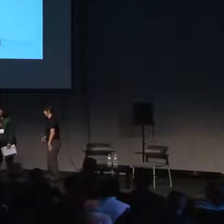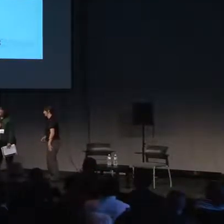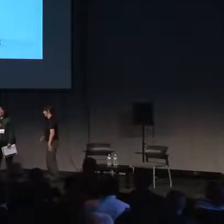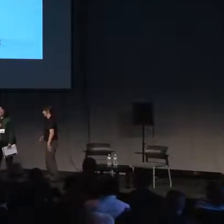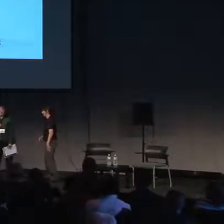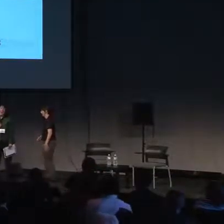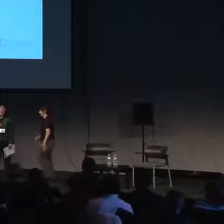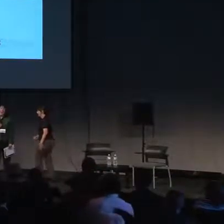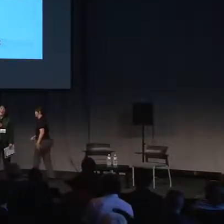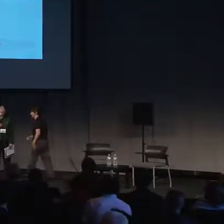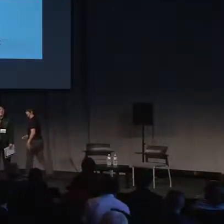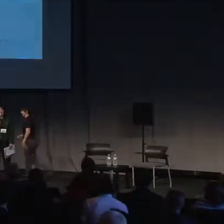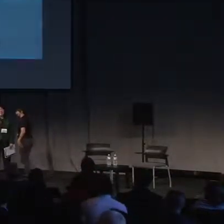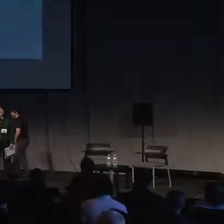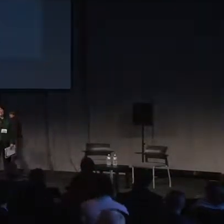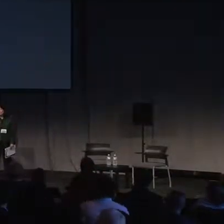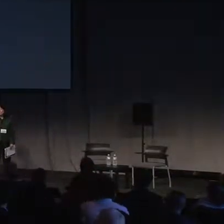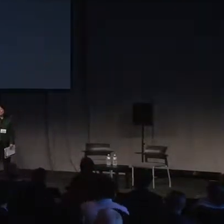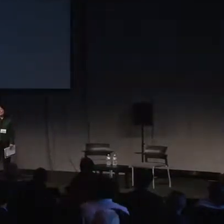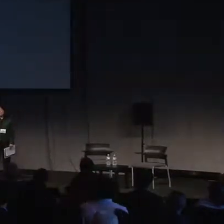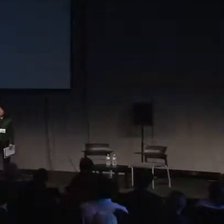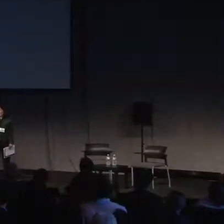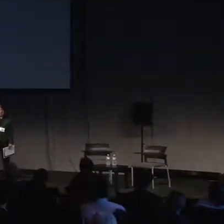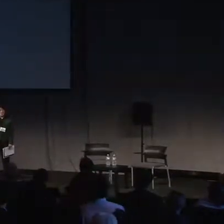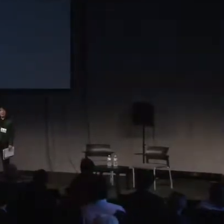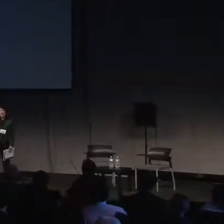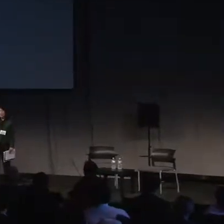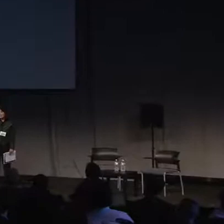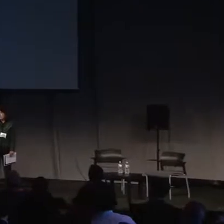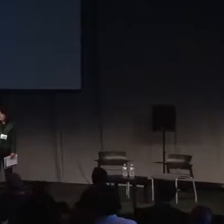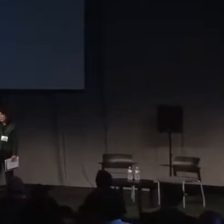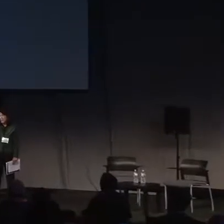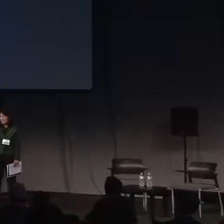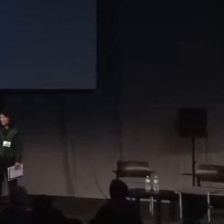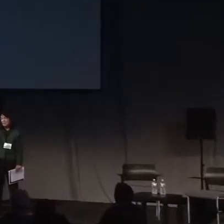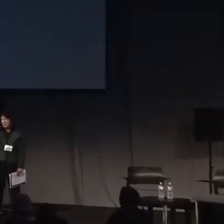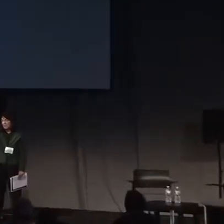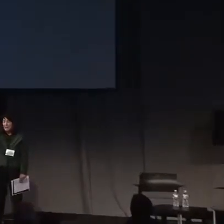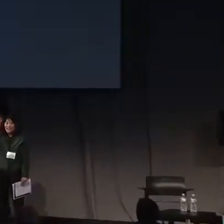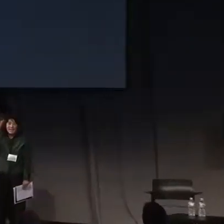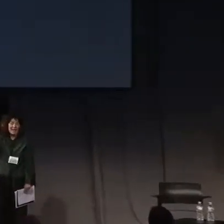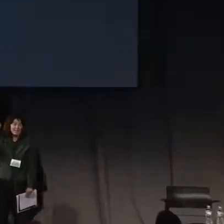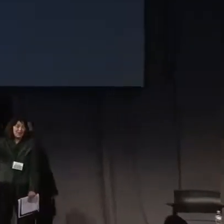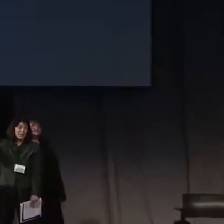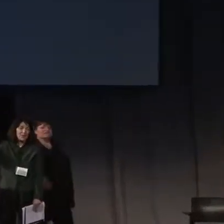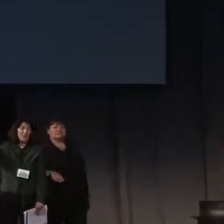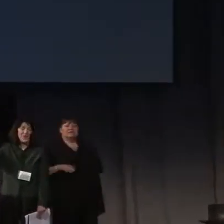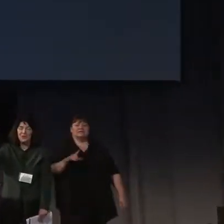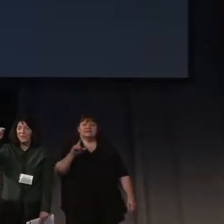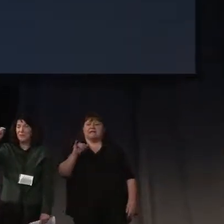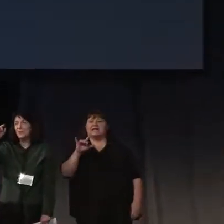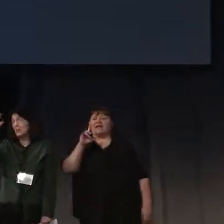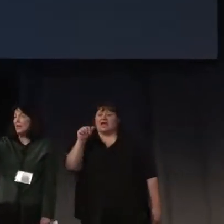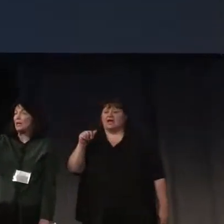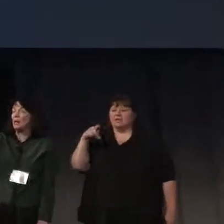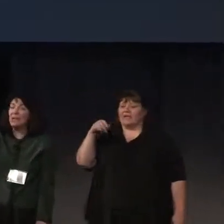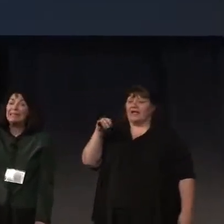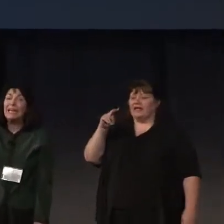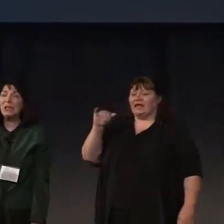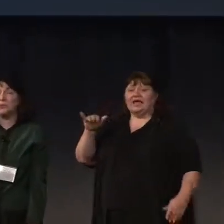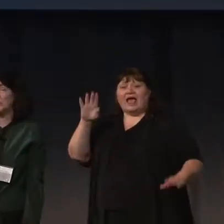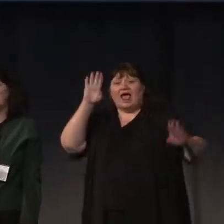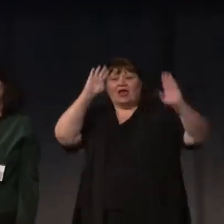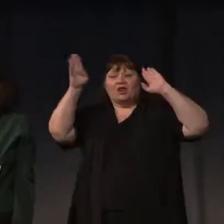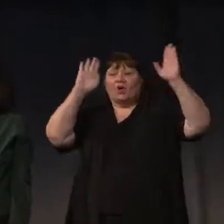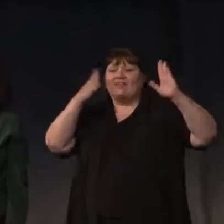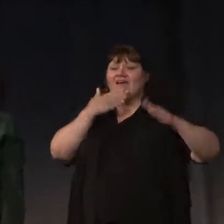Thank you very much. I wanted to say I'm Lila Kinney because some people out who are watching us on the webcast asked us to identify ourselves. So, hello, and